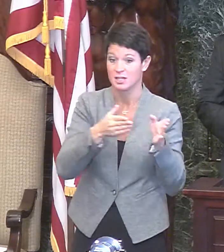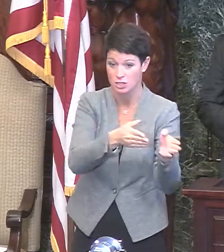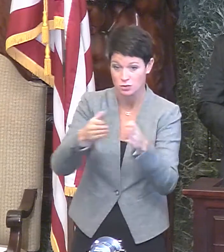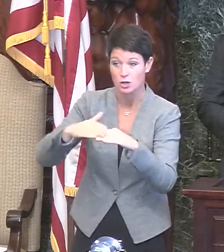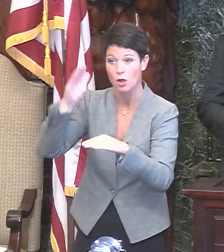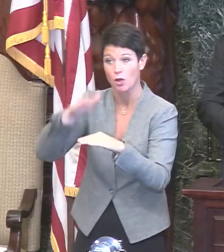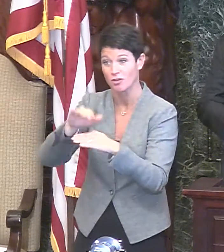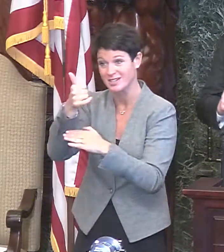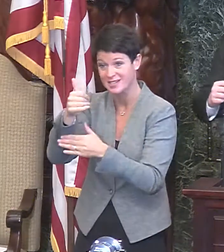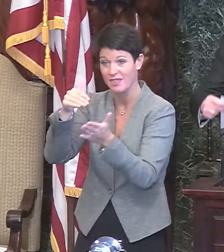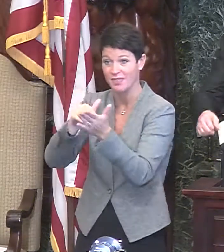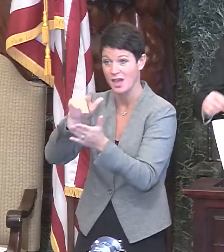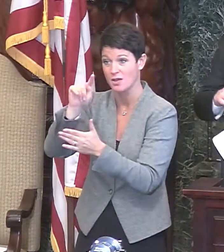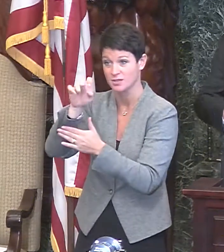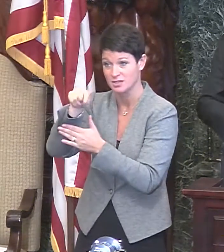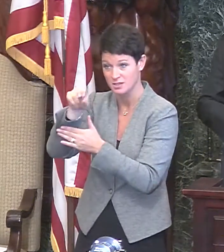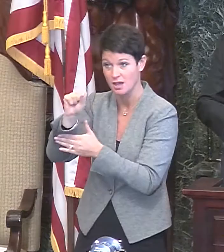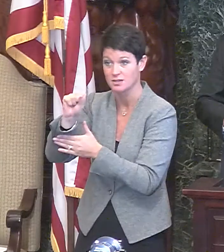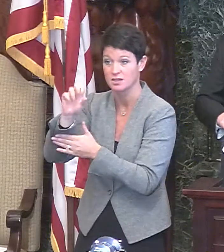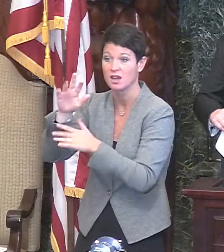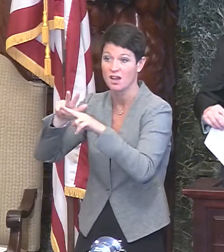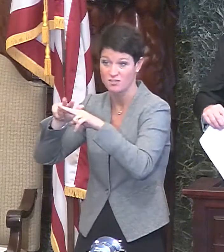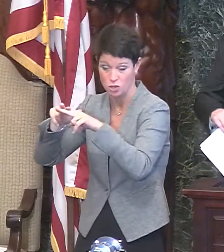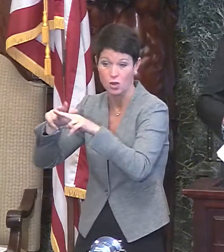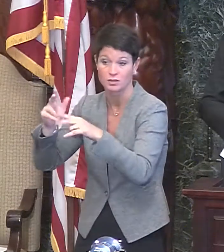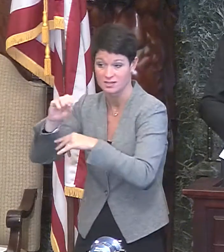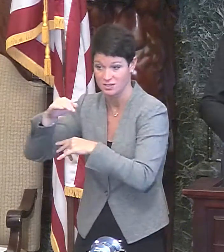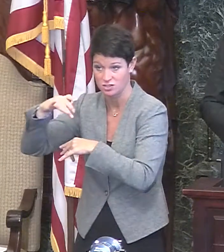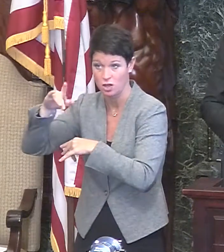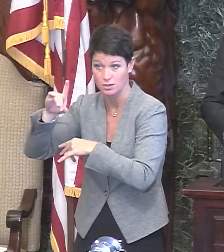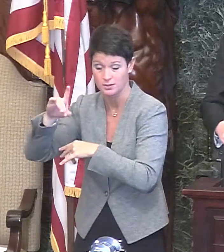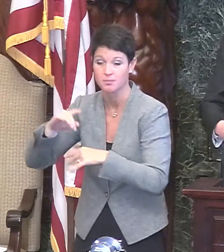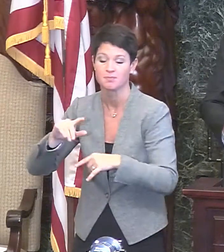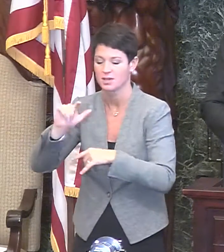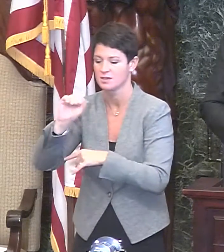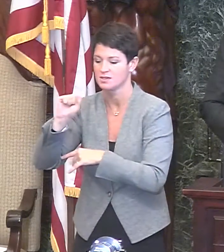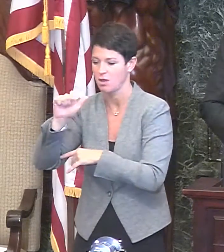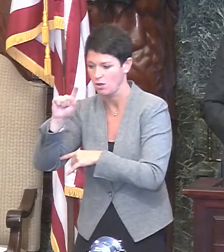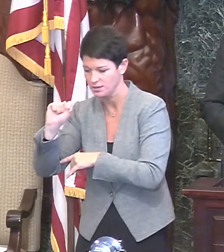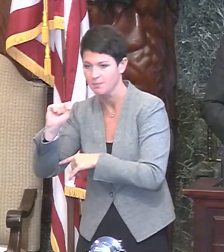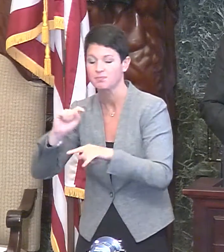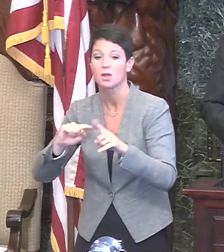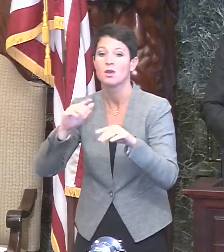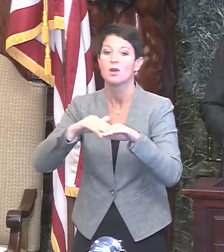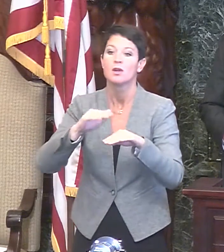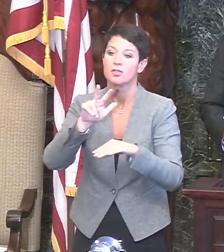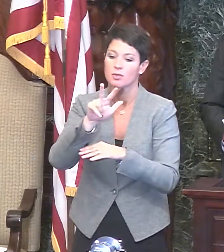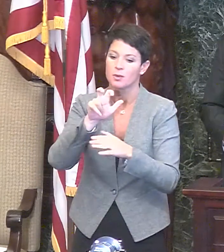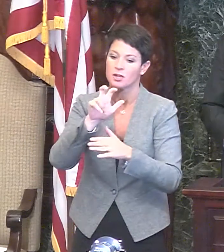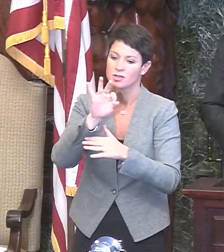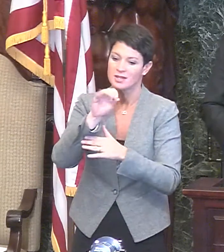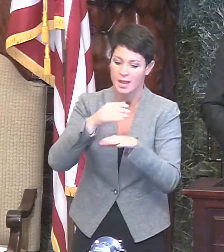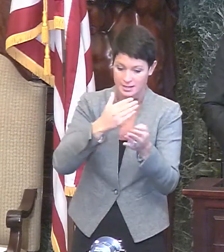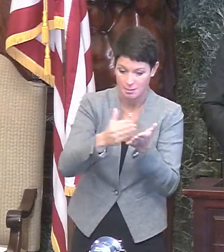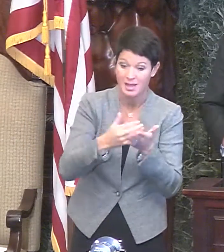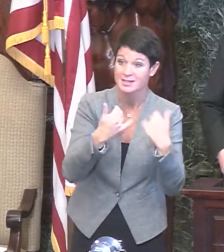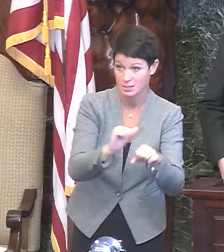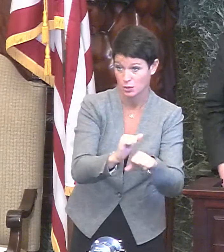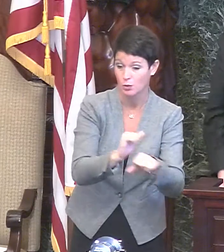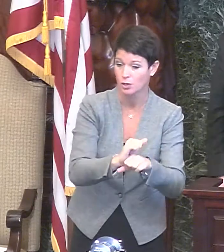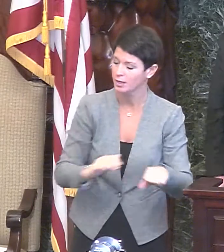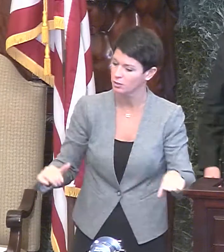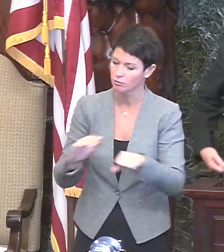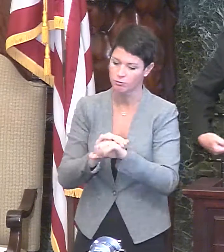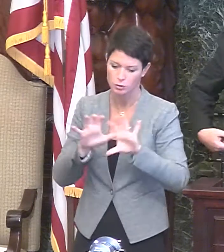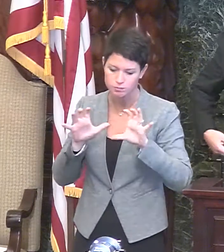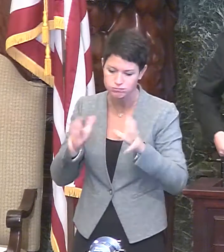over 10,000 tons of salt. There are currently 390 plows that are in operation, and this is full